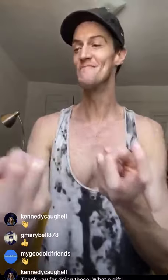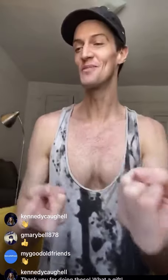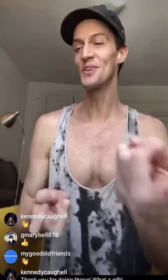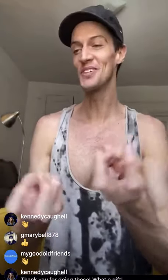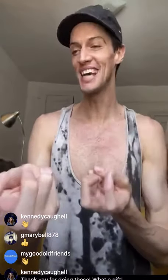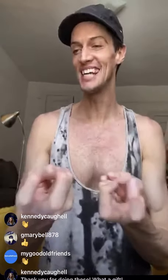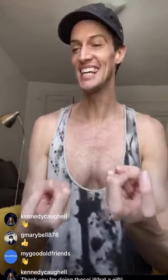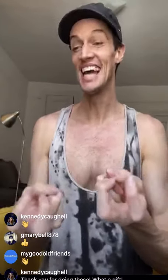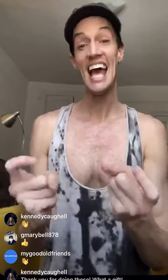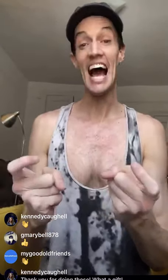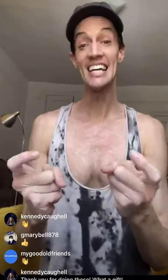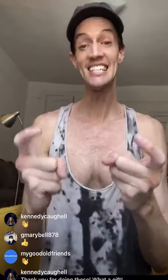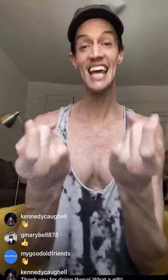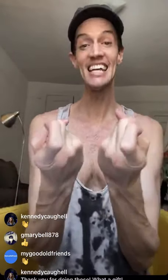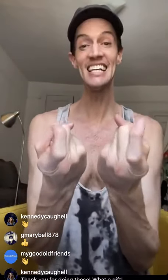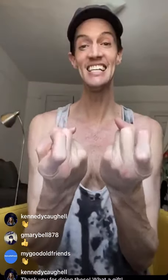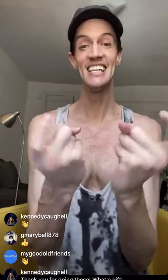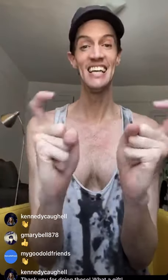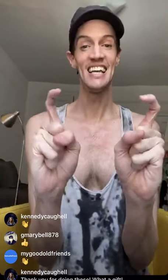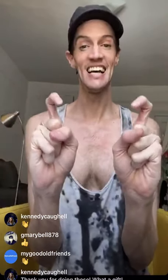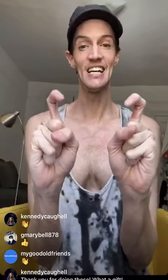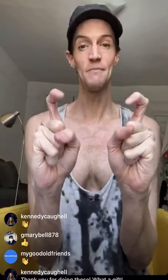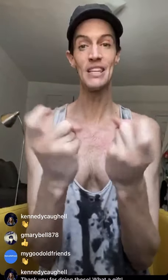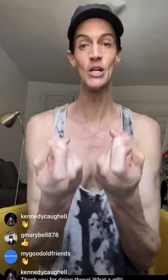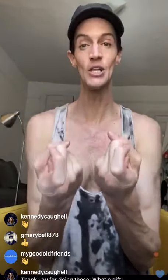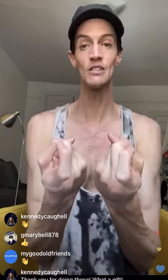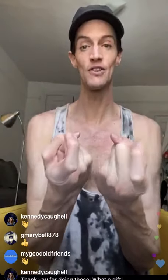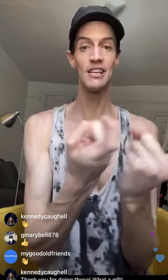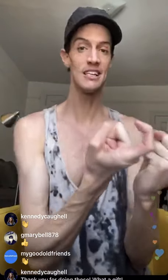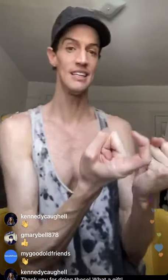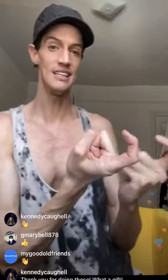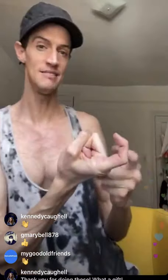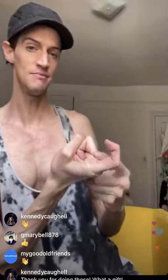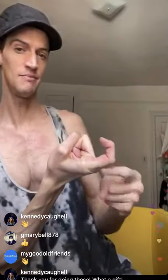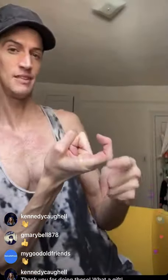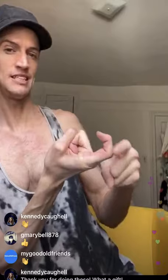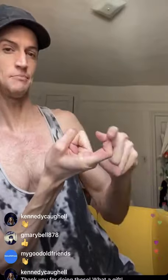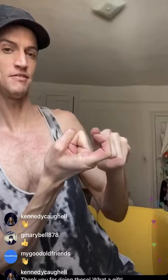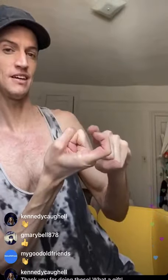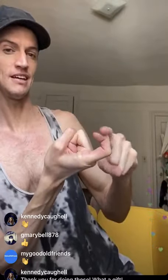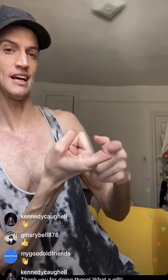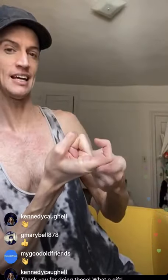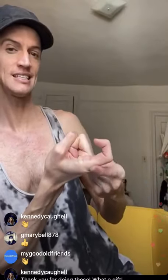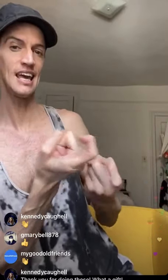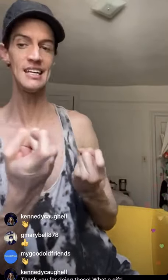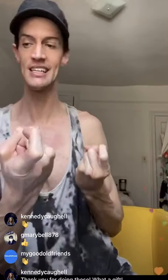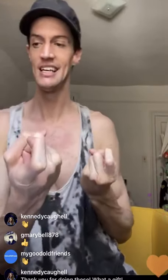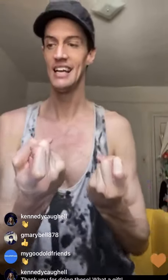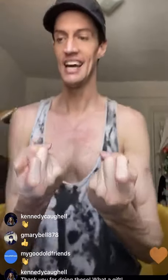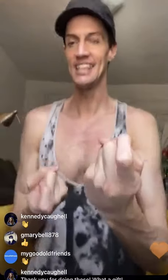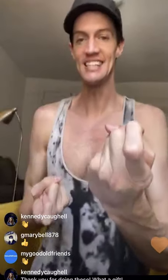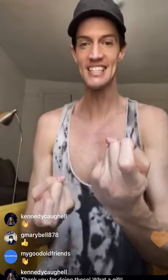Roller skating. Ice skating, you make the hooks for the tip of the ice skate, and then it's the same